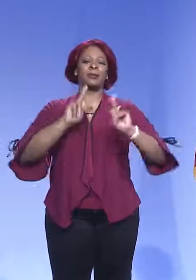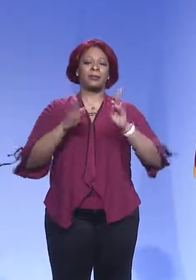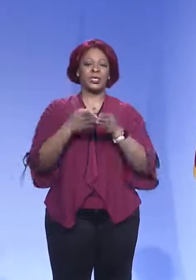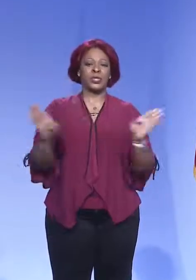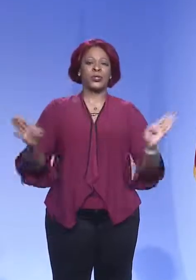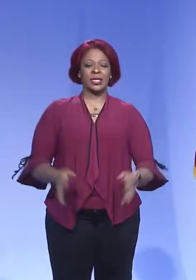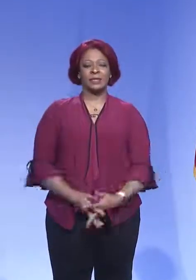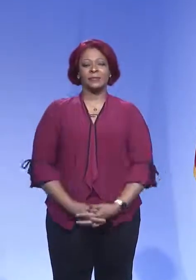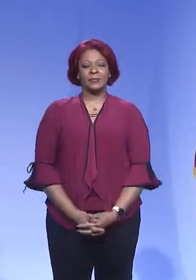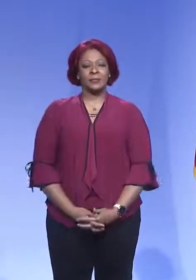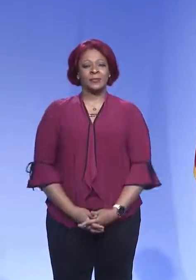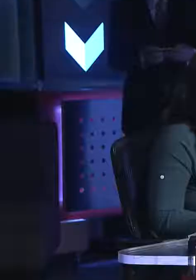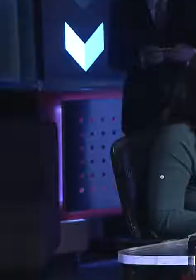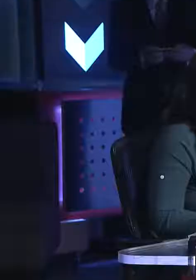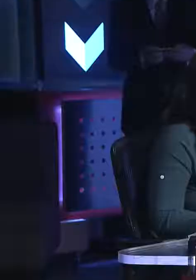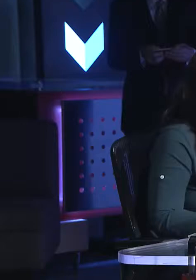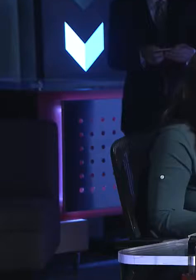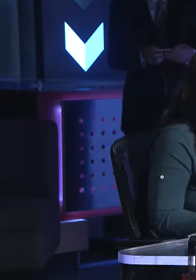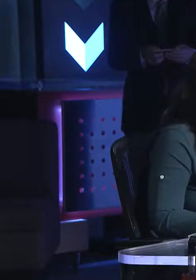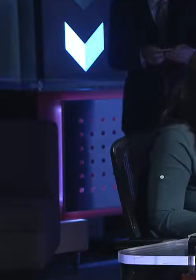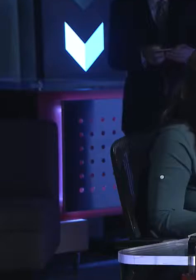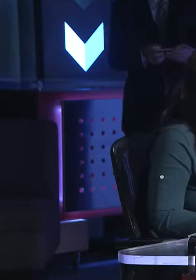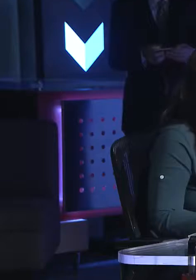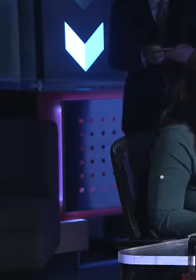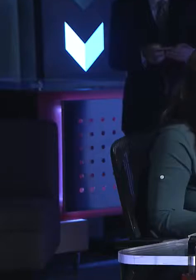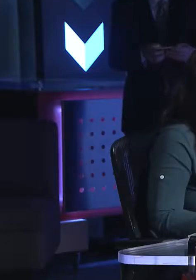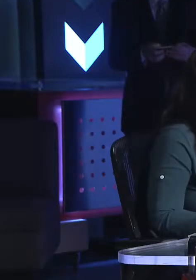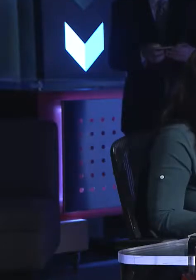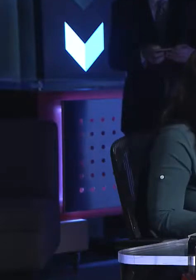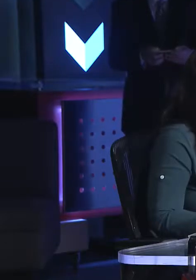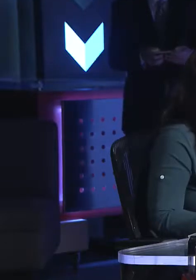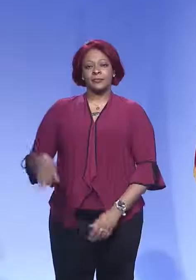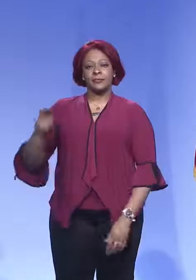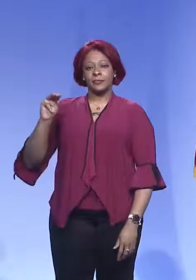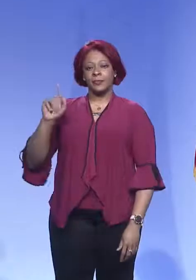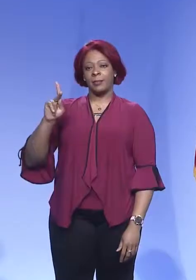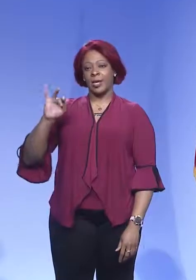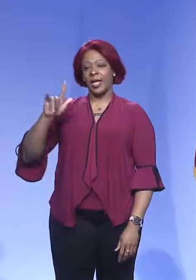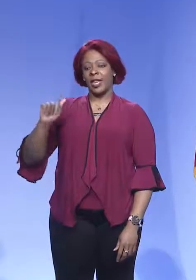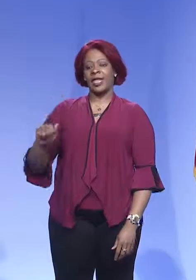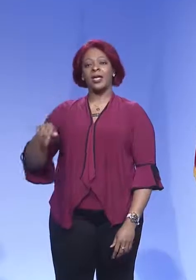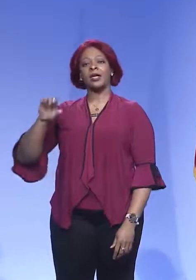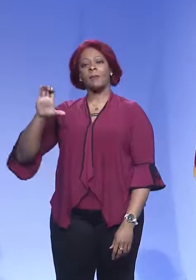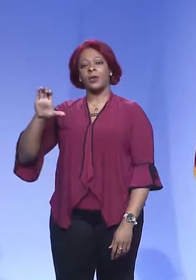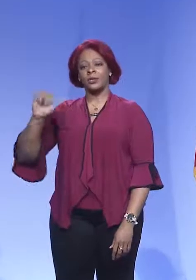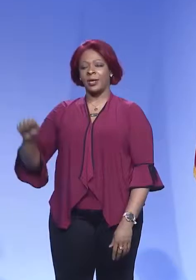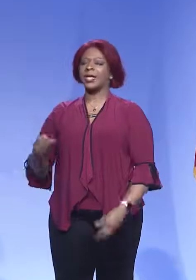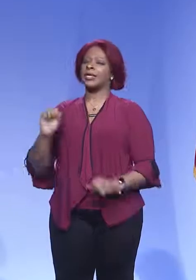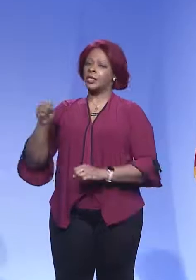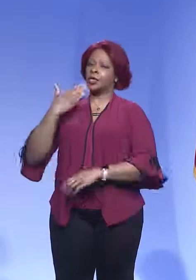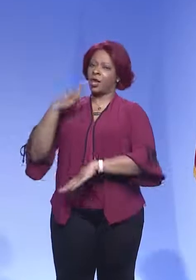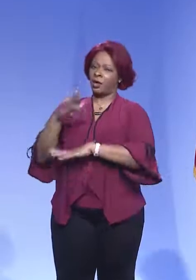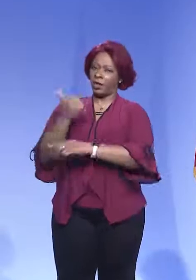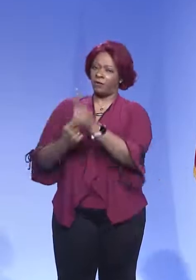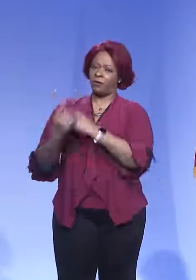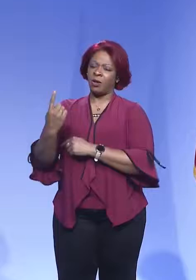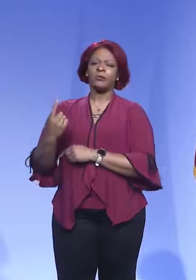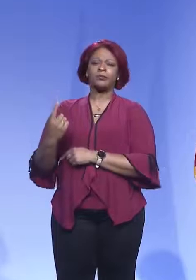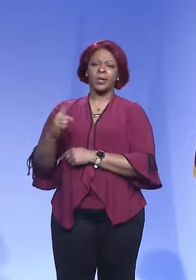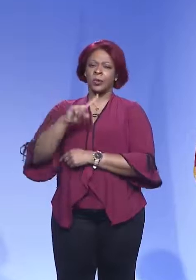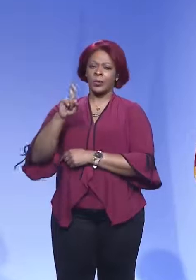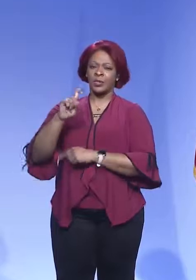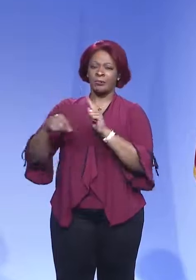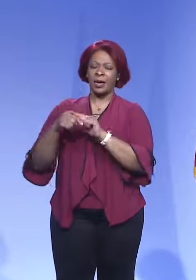general. Michaela Watts, Commercial Appeal. Yes, good afternoon, everyone. I first had a question